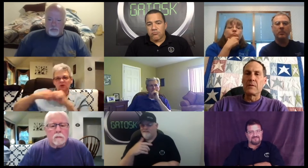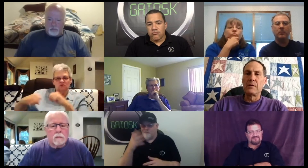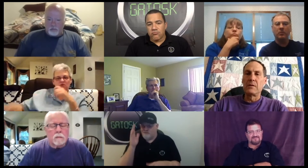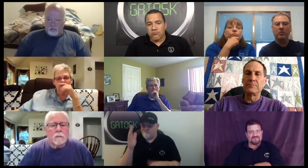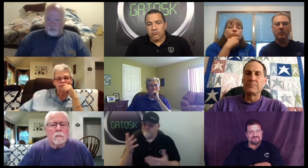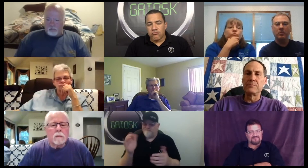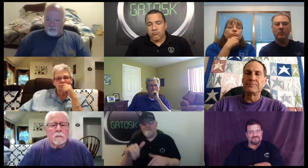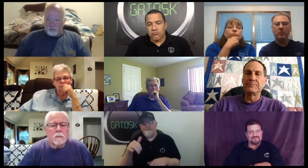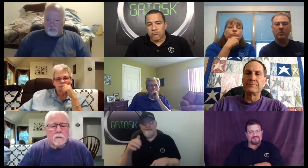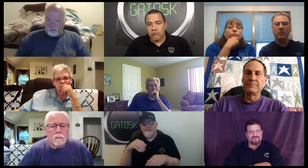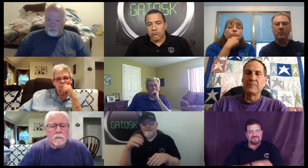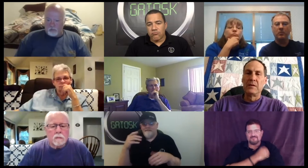Yes, of course.